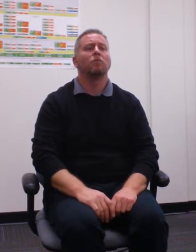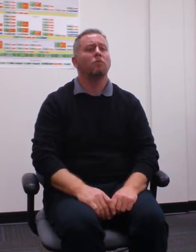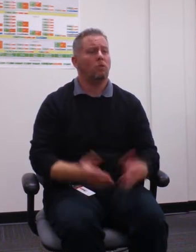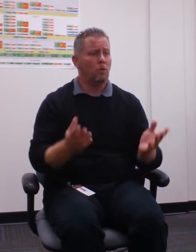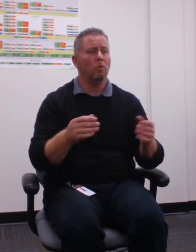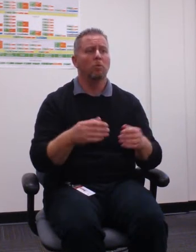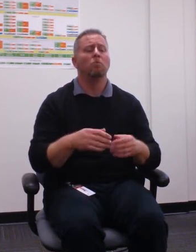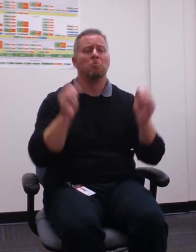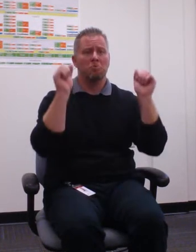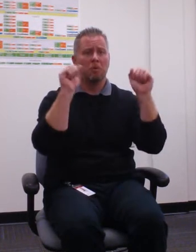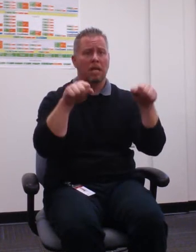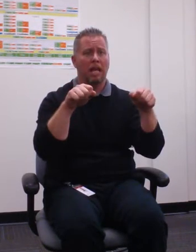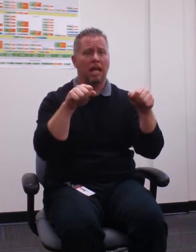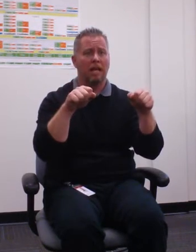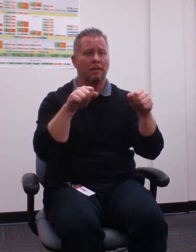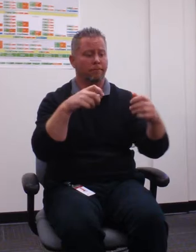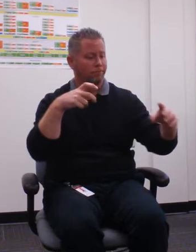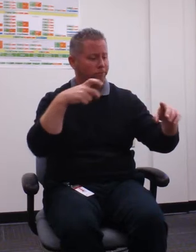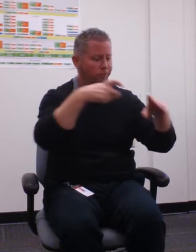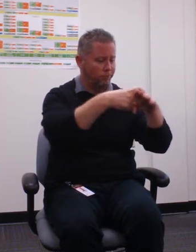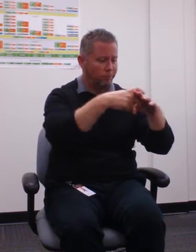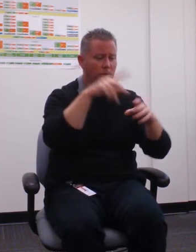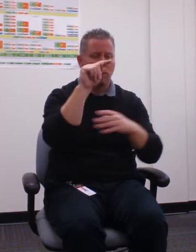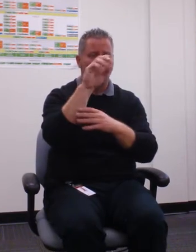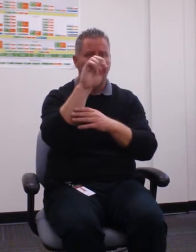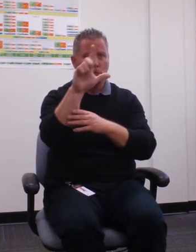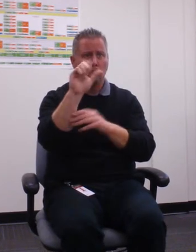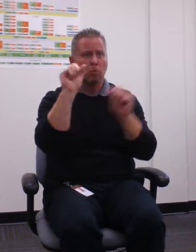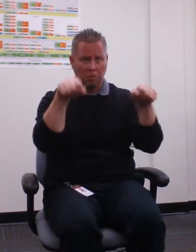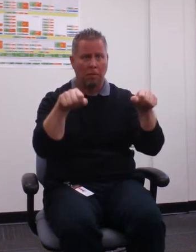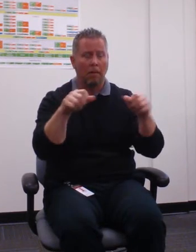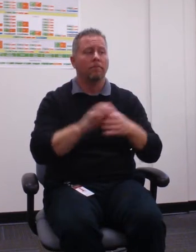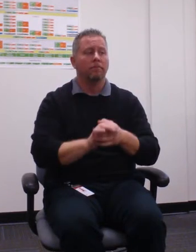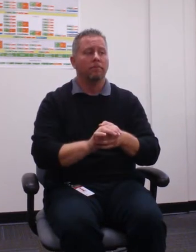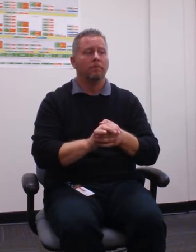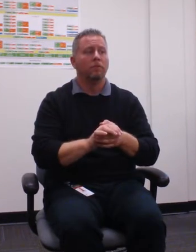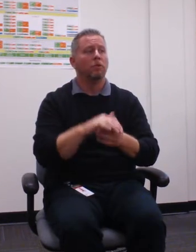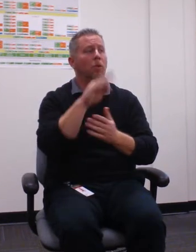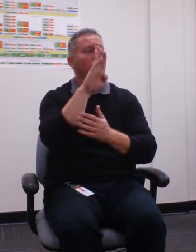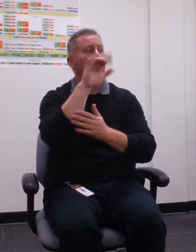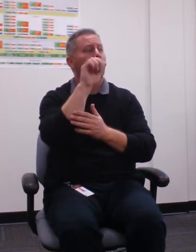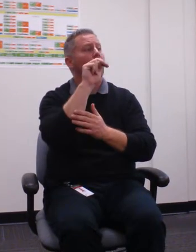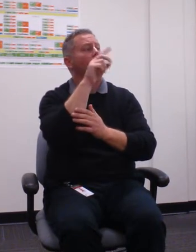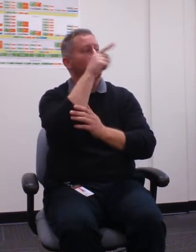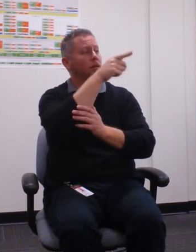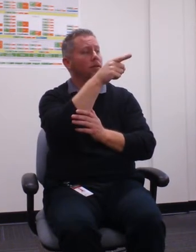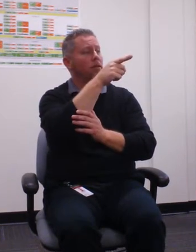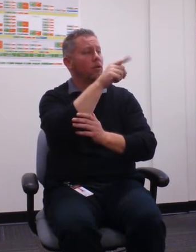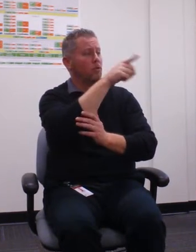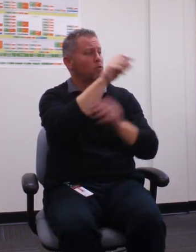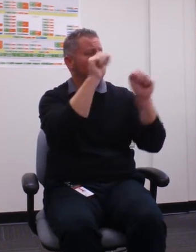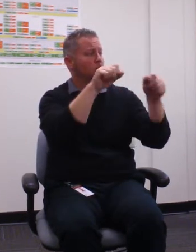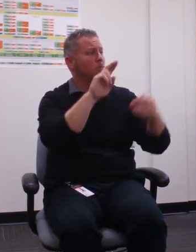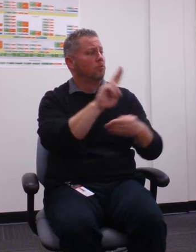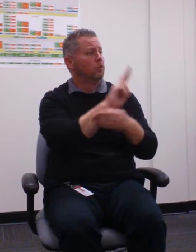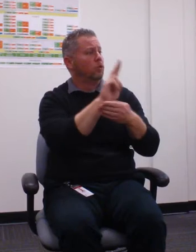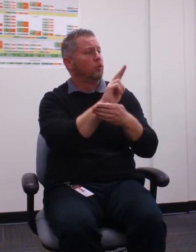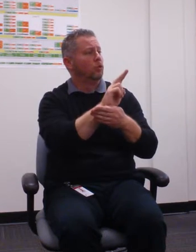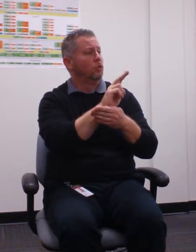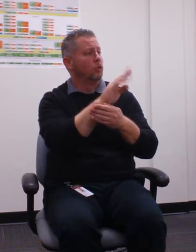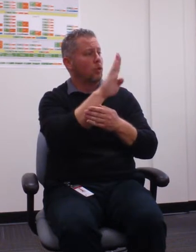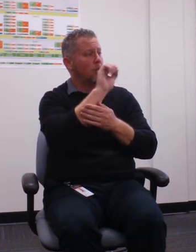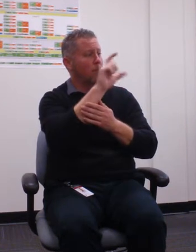tool. Now, this group here, okay, so Brian, you guys could just use the small